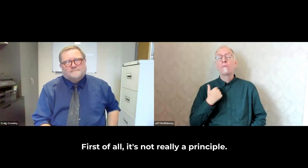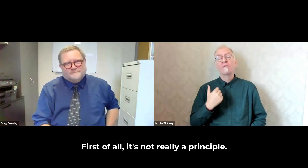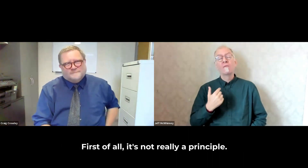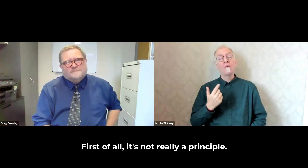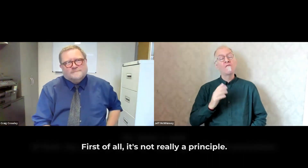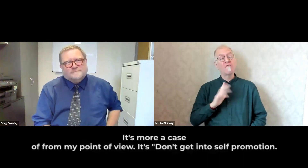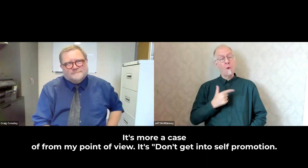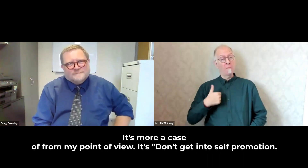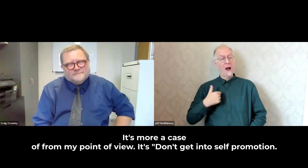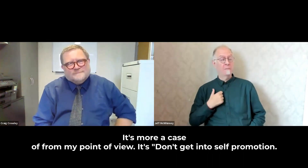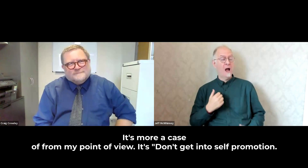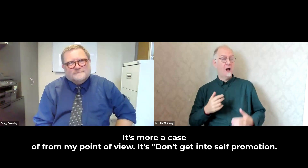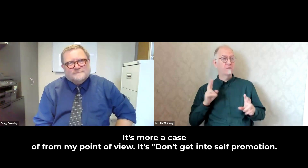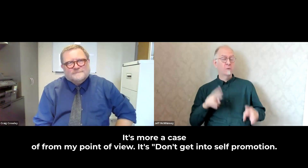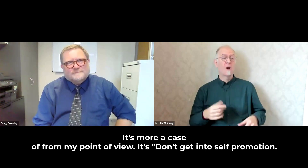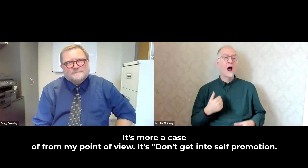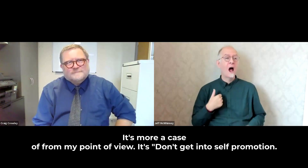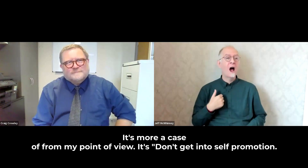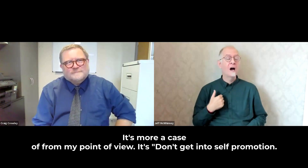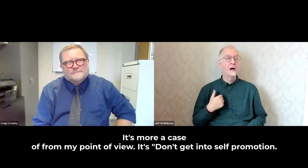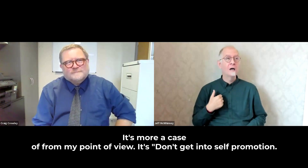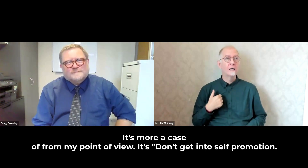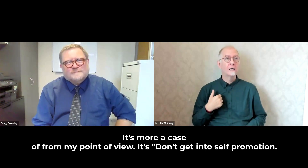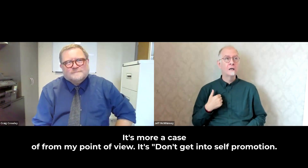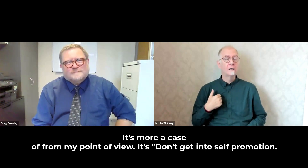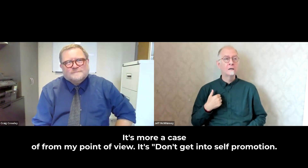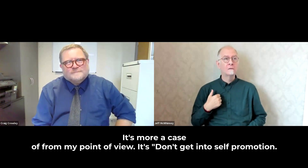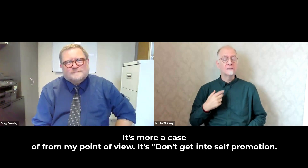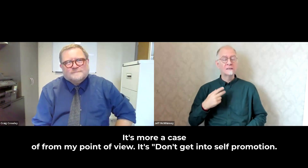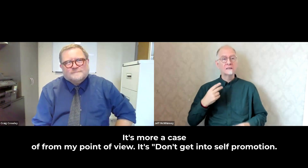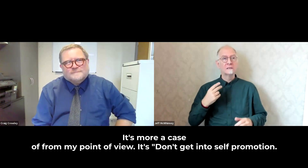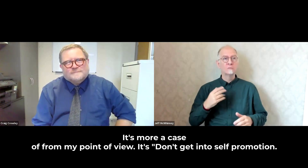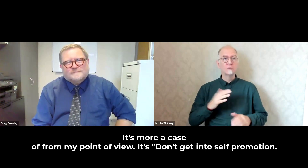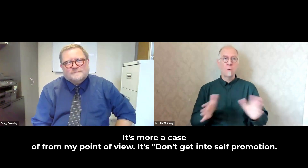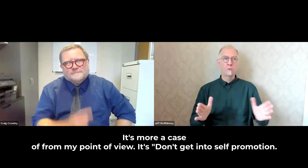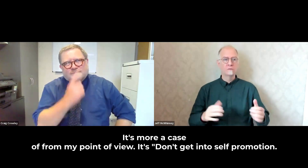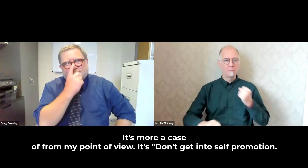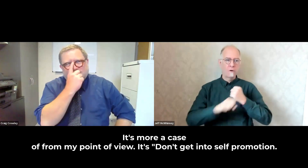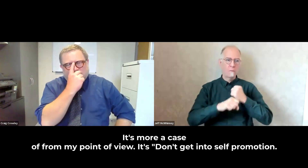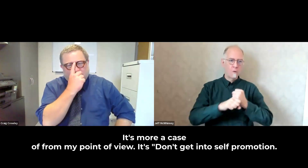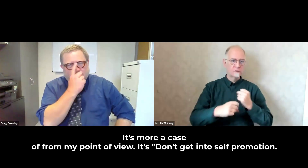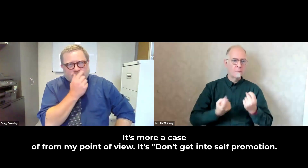not really a principle. It's more a case of, from my point of view,